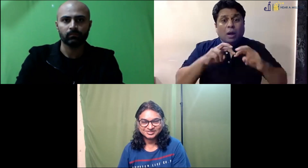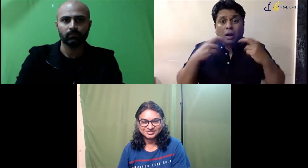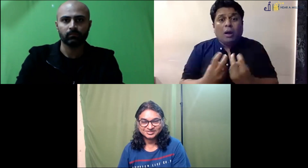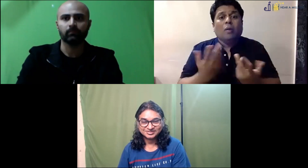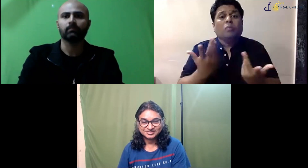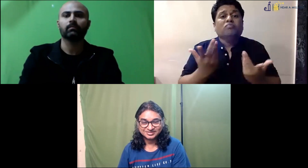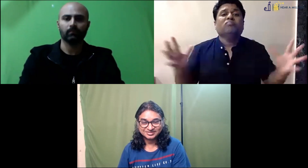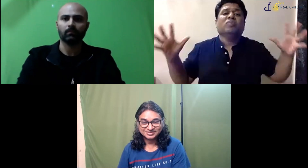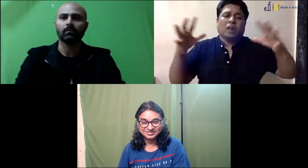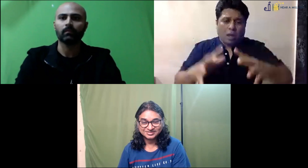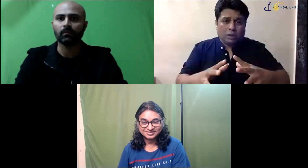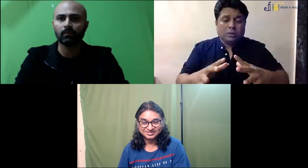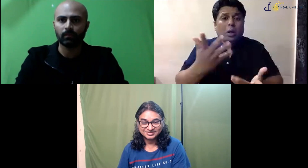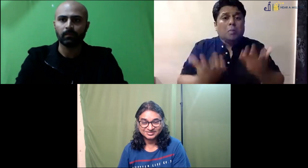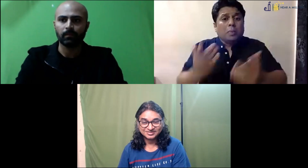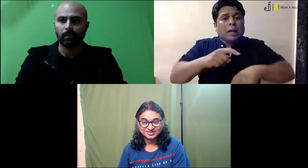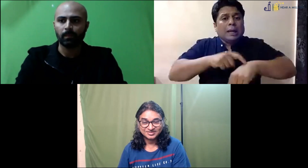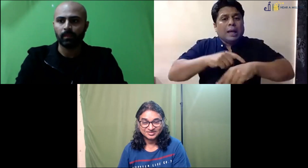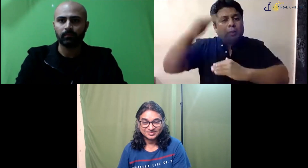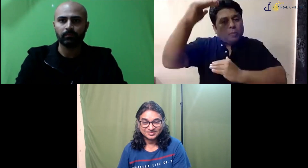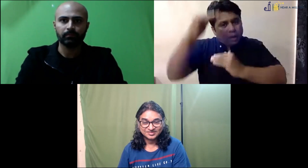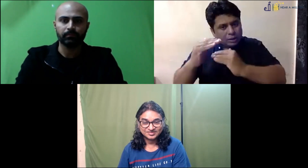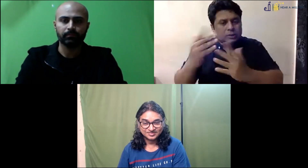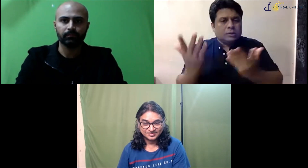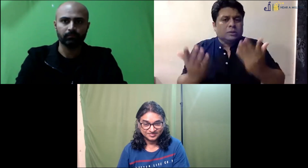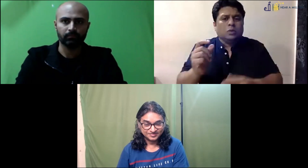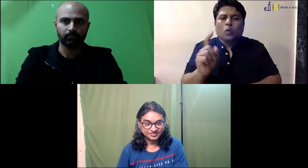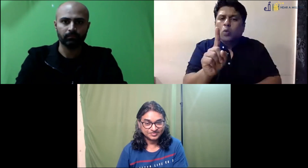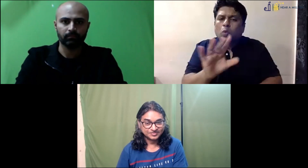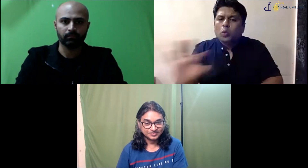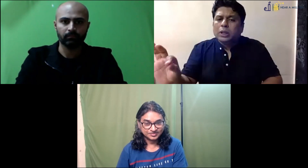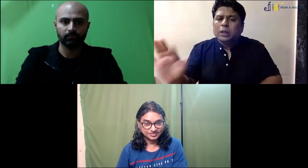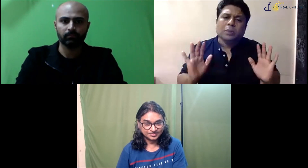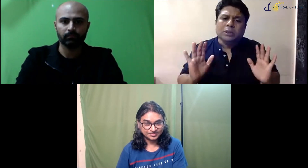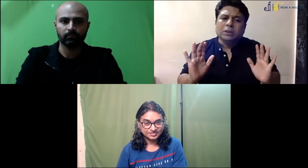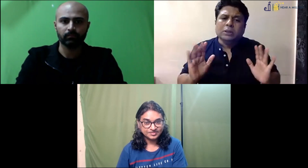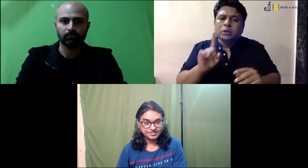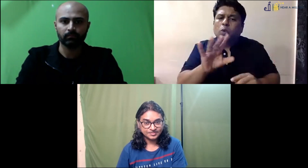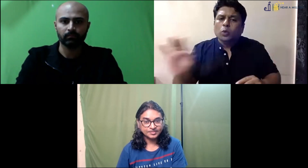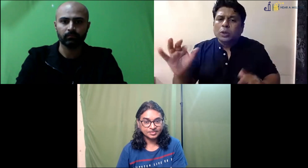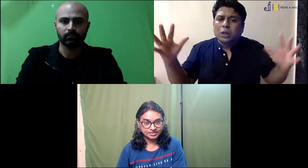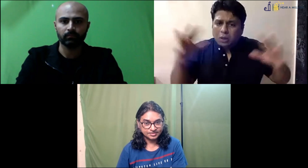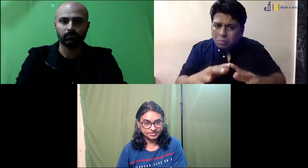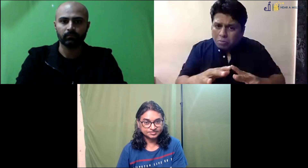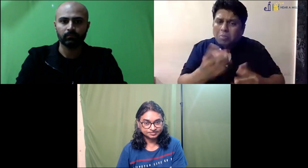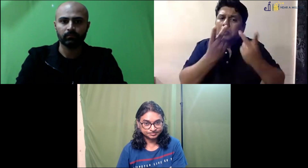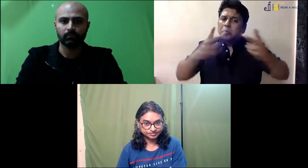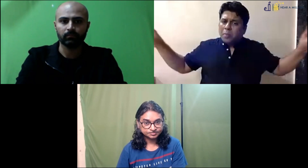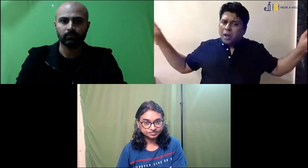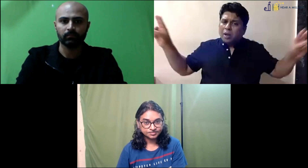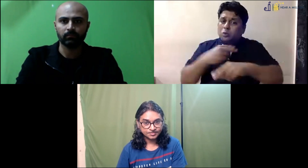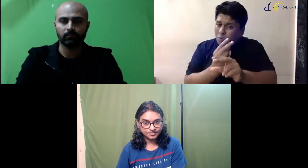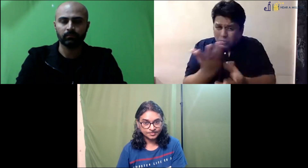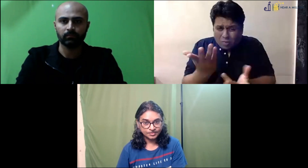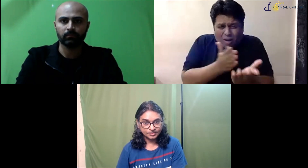the circular way classes. I mean, the people sitting in a circular manner and physically attending the classes. That could